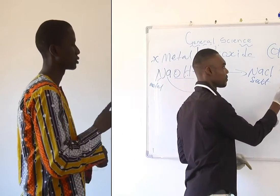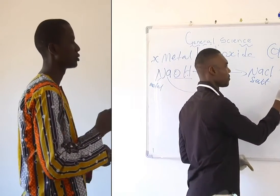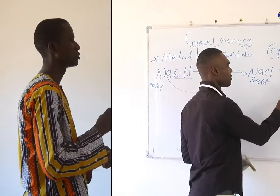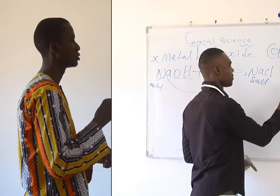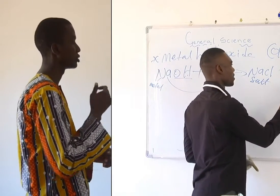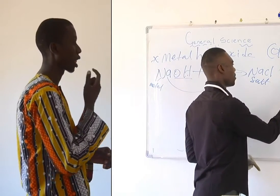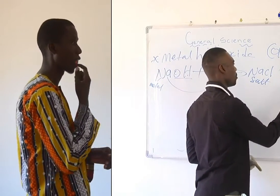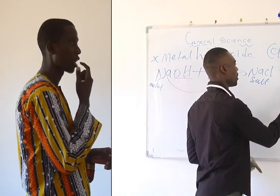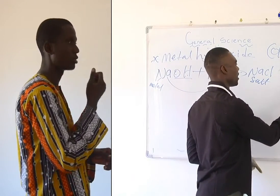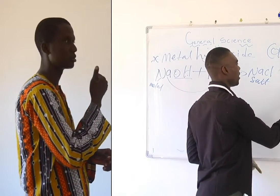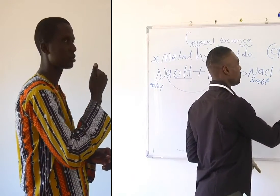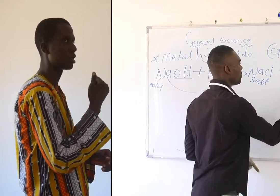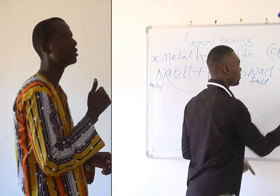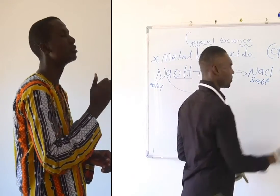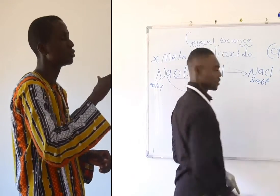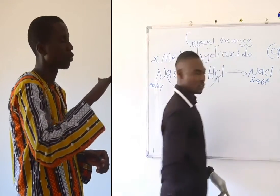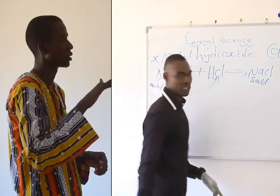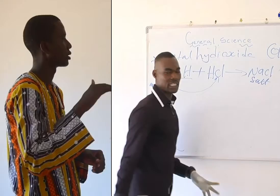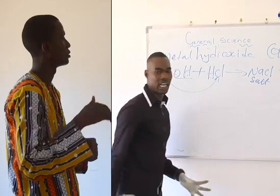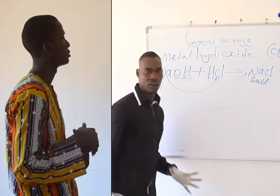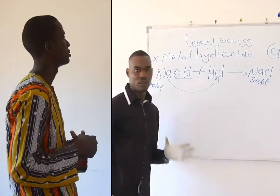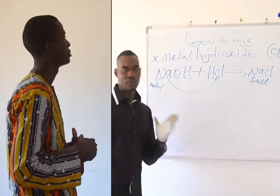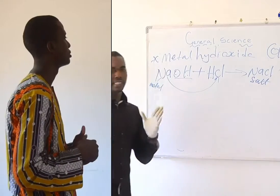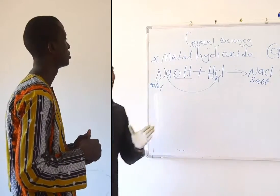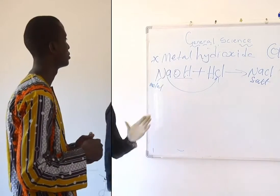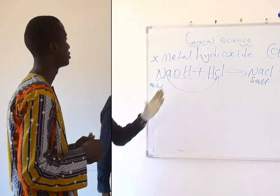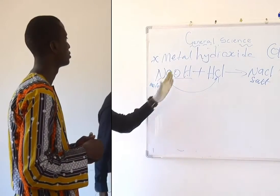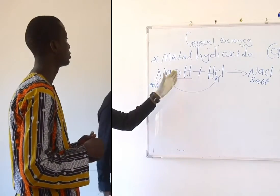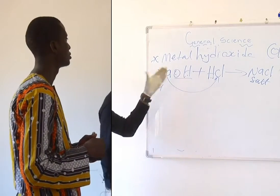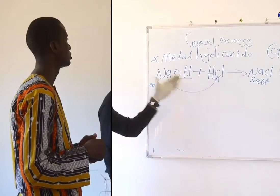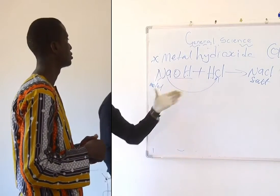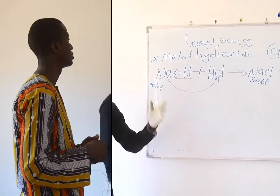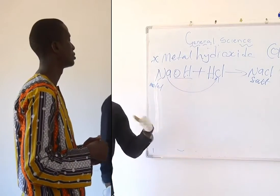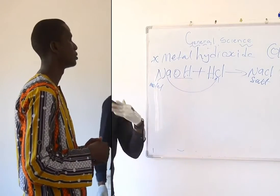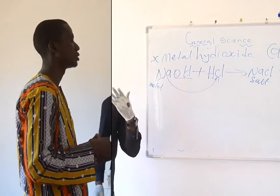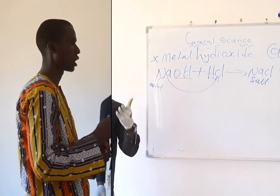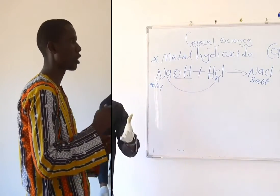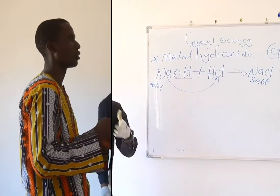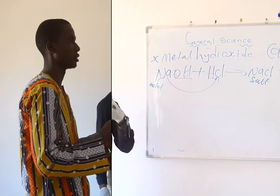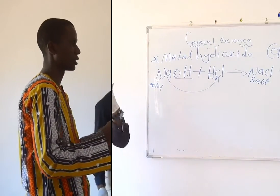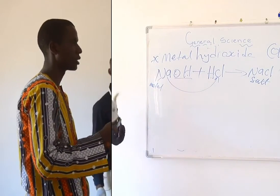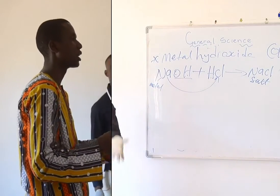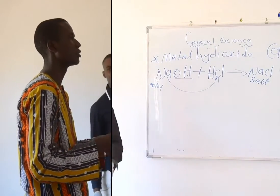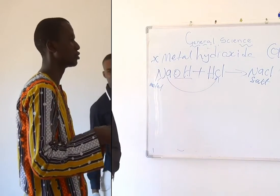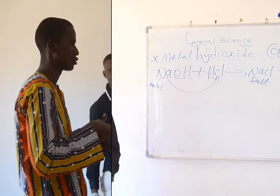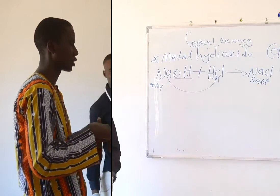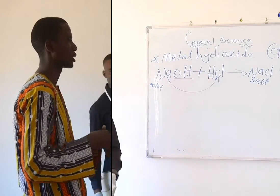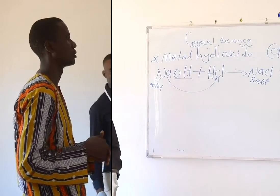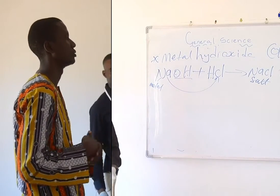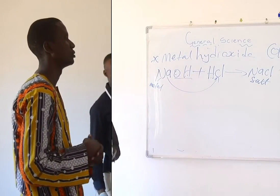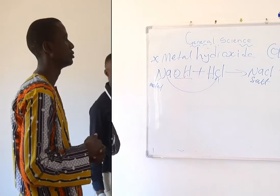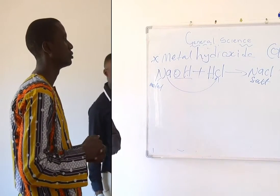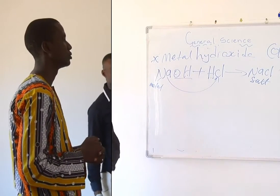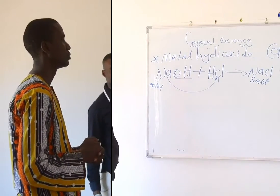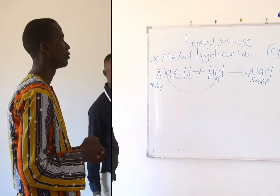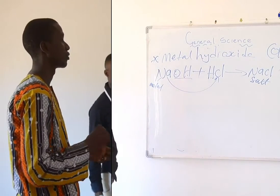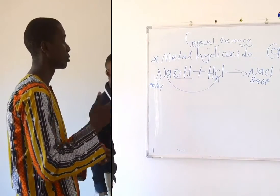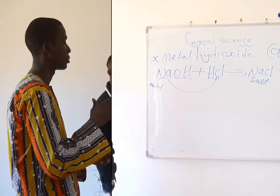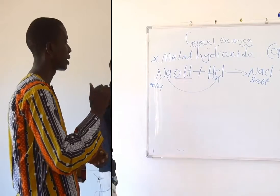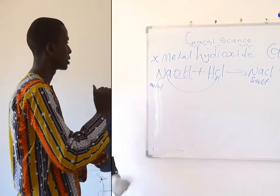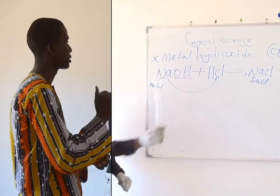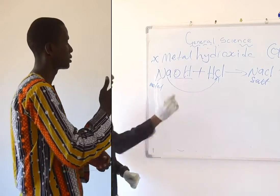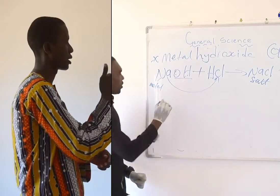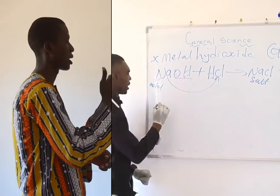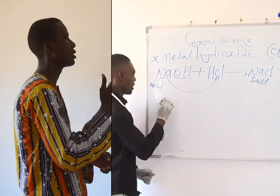and water. So this is how metal hydroxide also react with bases, or acids rather,